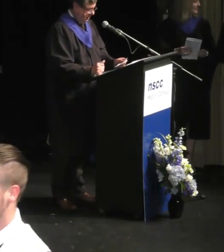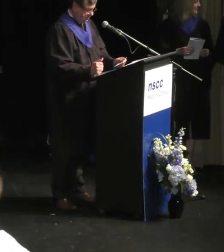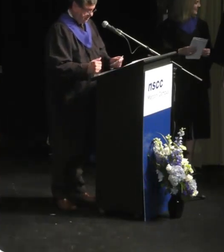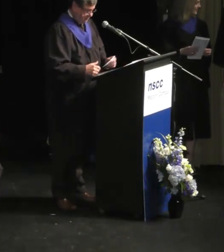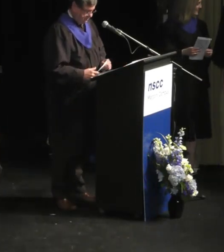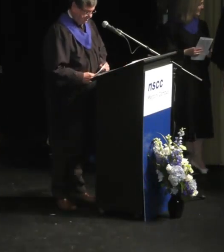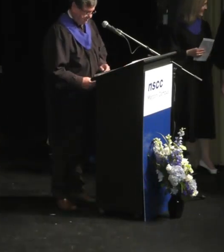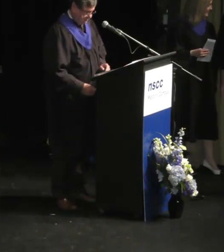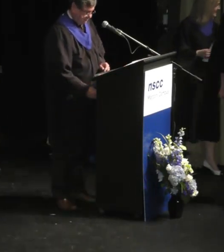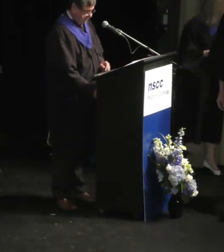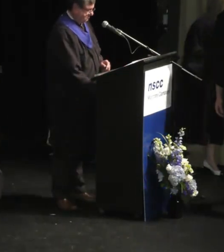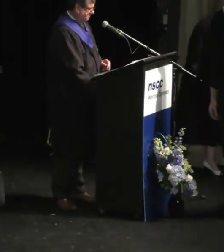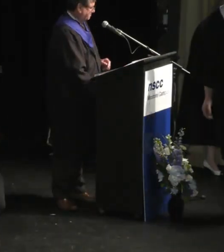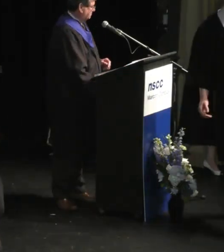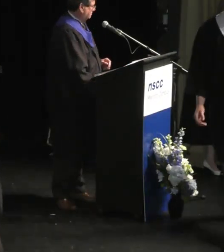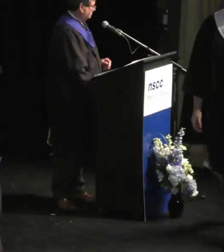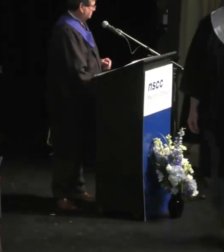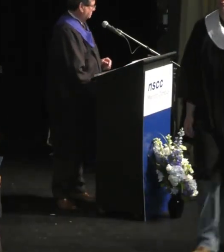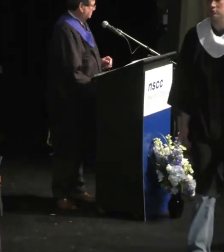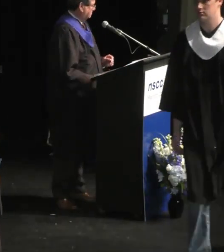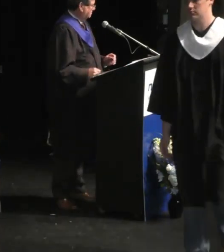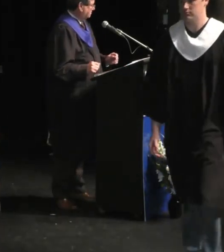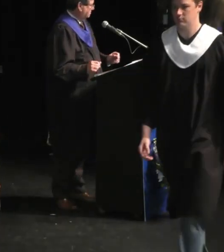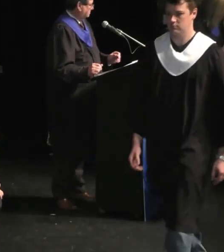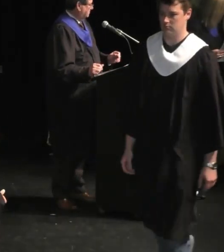Glenn McLeod.